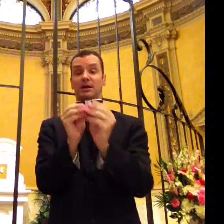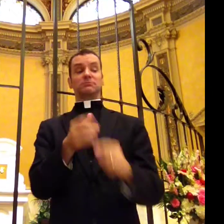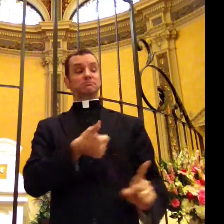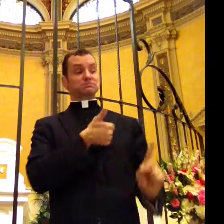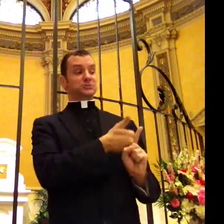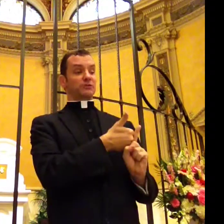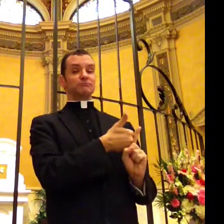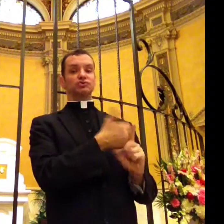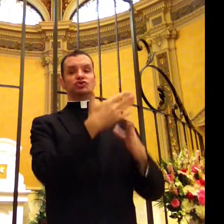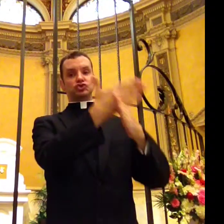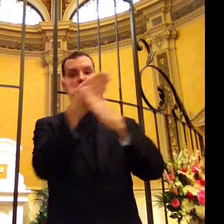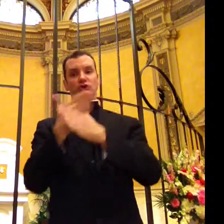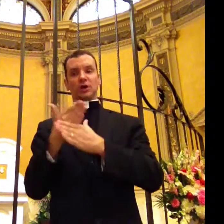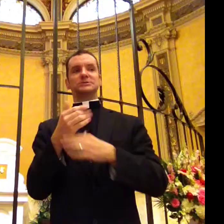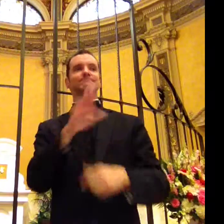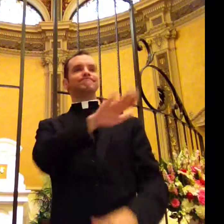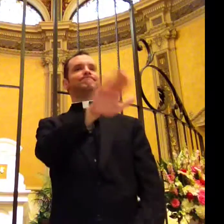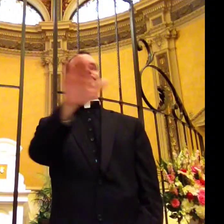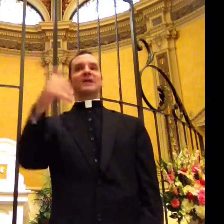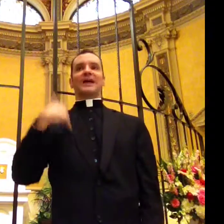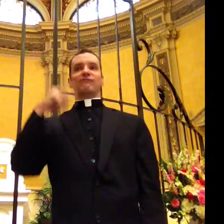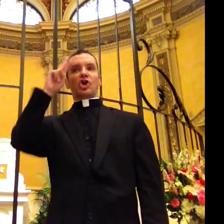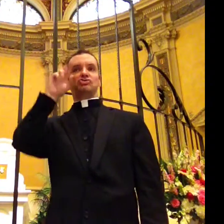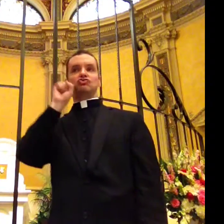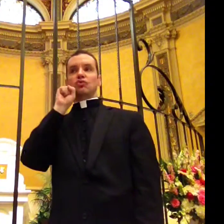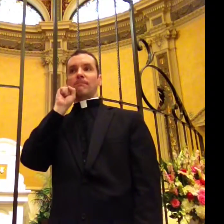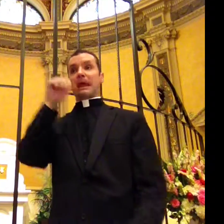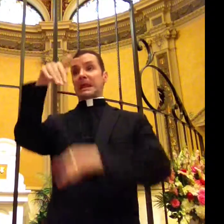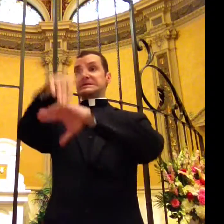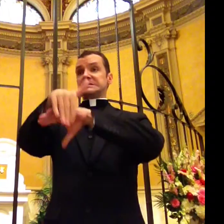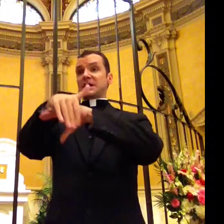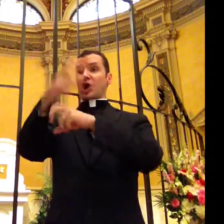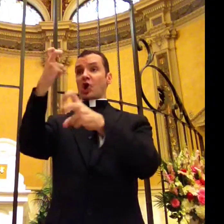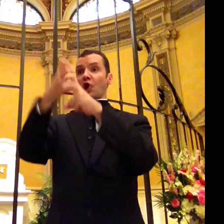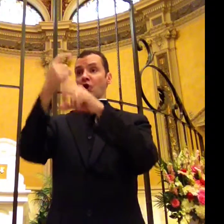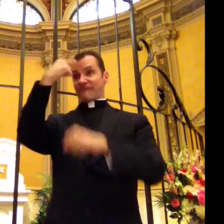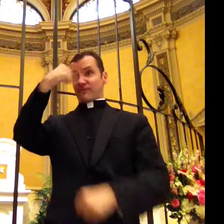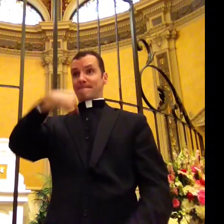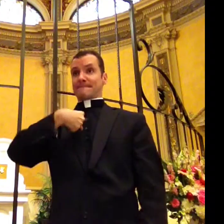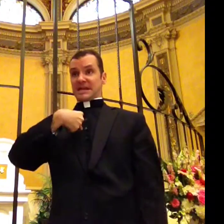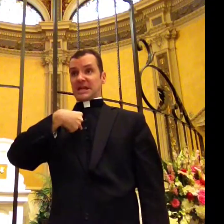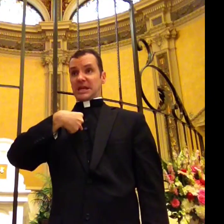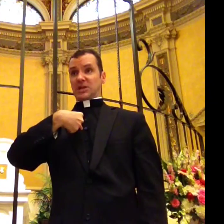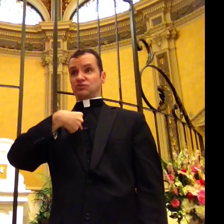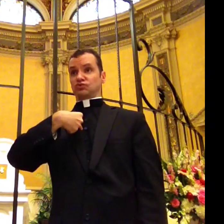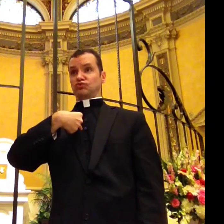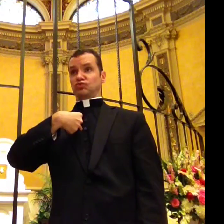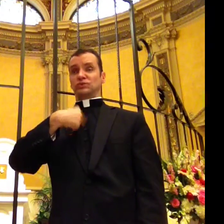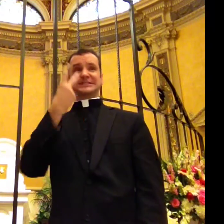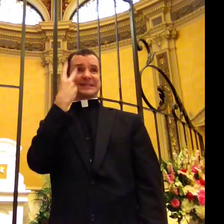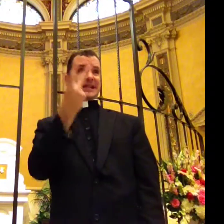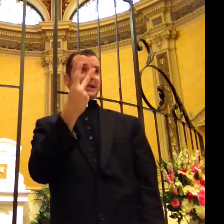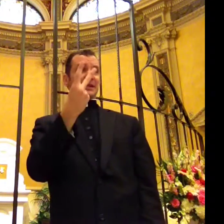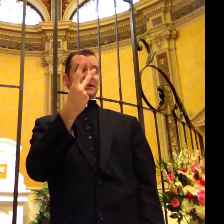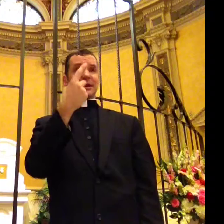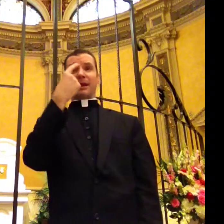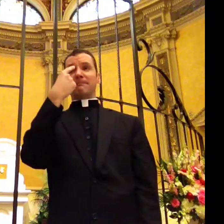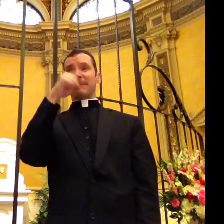So we had a group meeting, and she shared with the group, "I have Usher's syndrome, so at night it is very difficult for me to